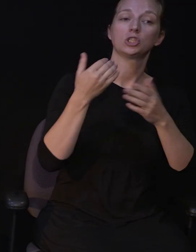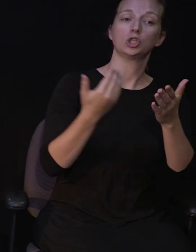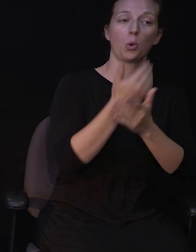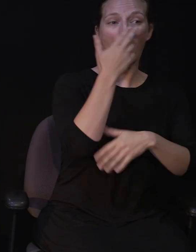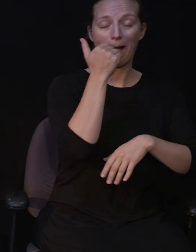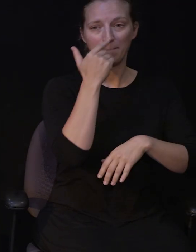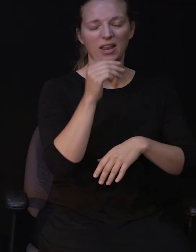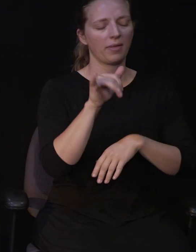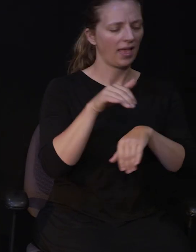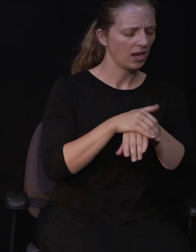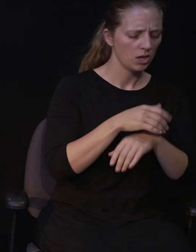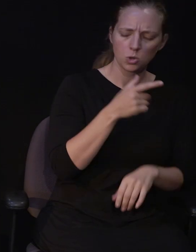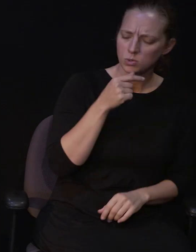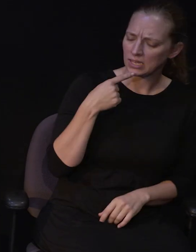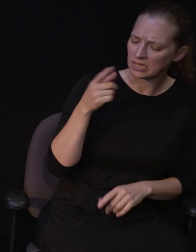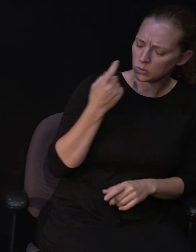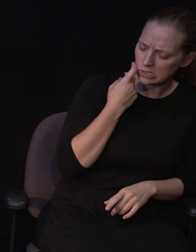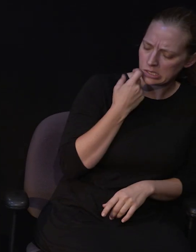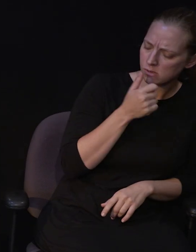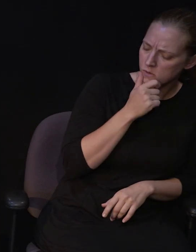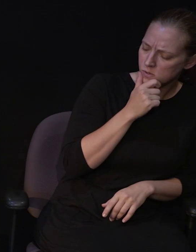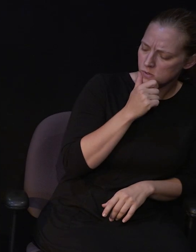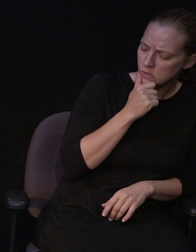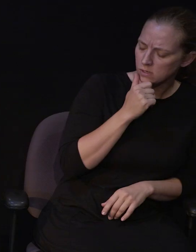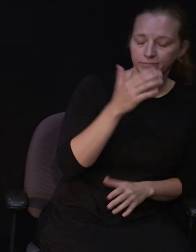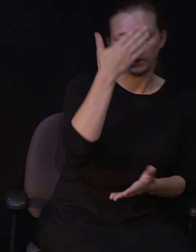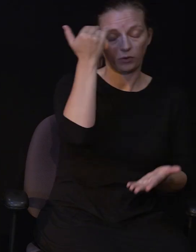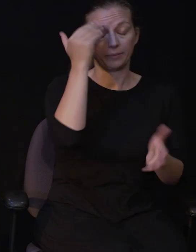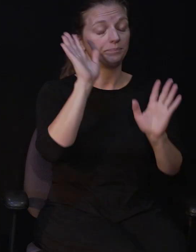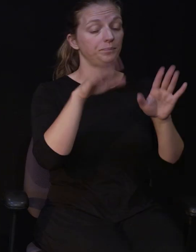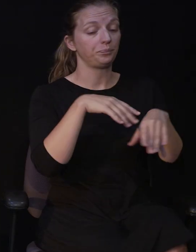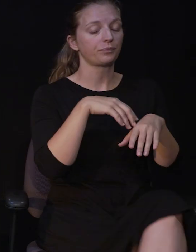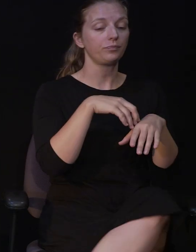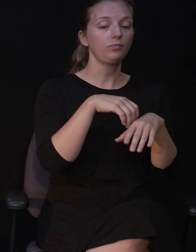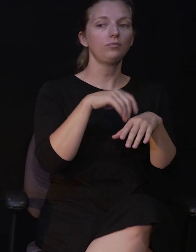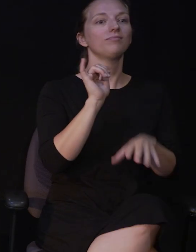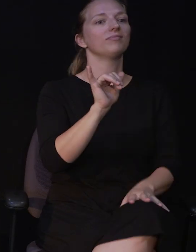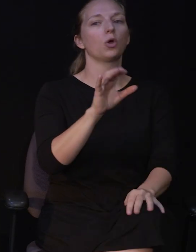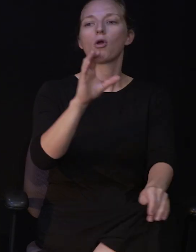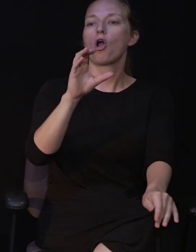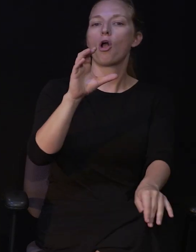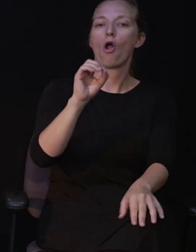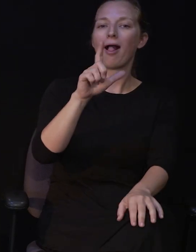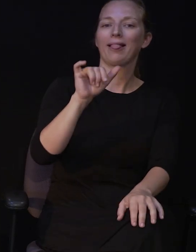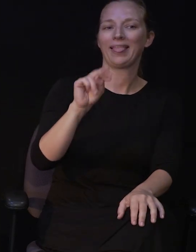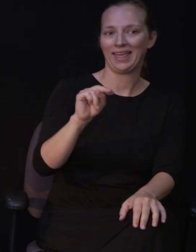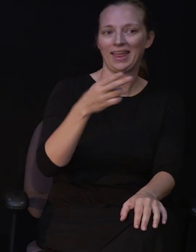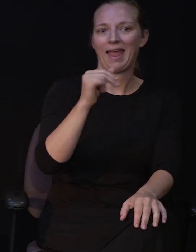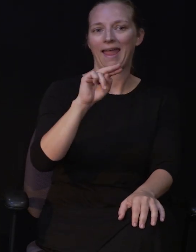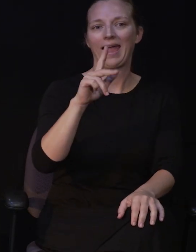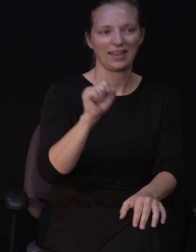night, who was I telling this story to? I forget. But Colin Hanks, who's Tom Hanks'